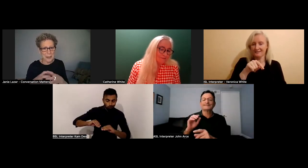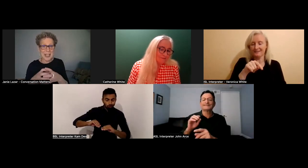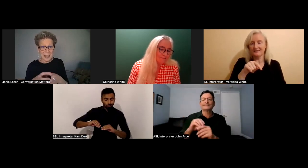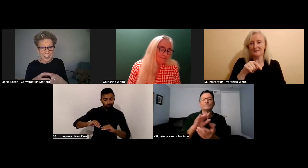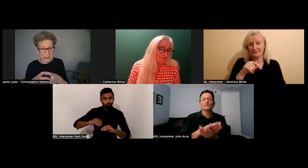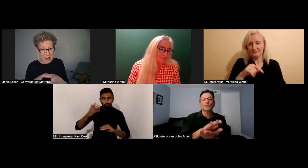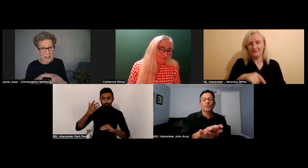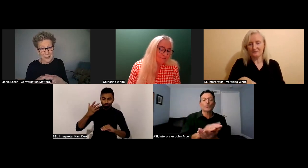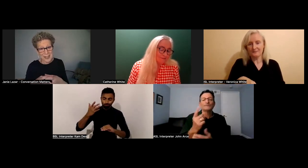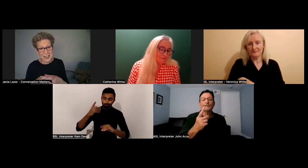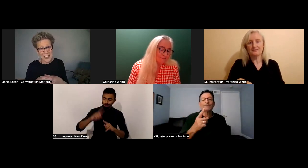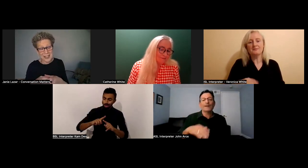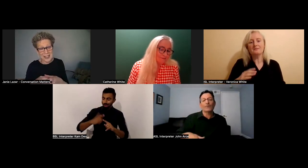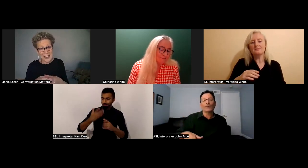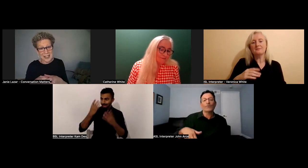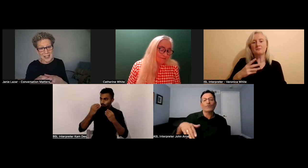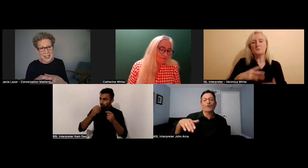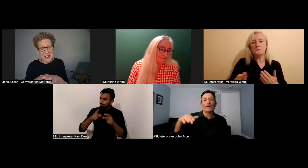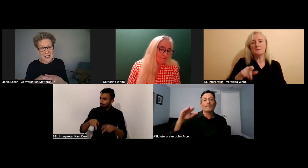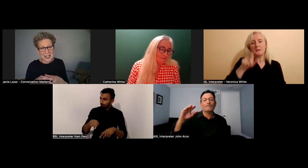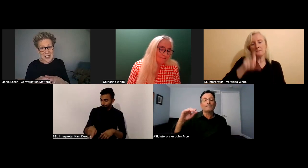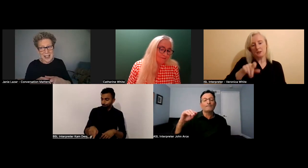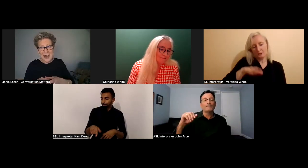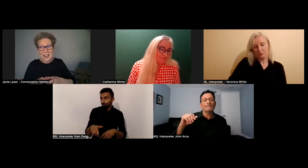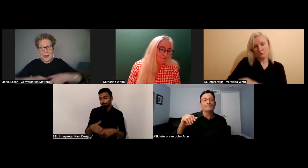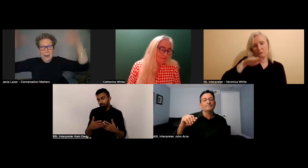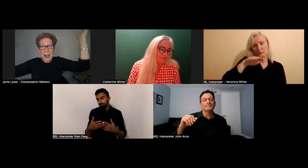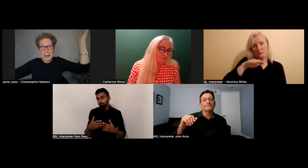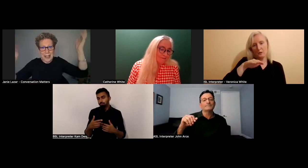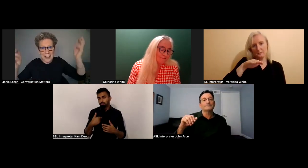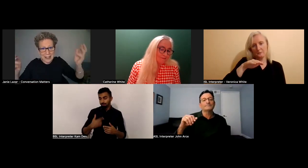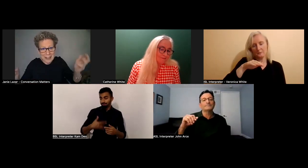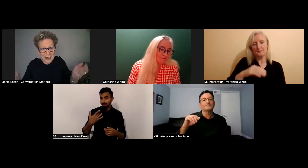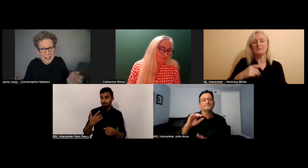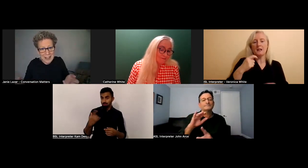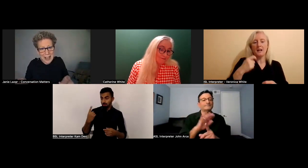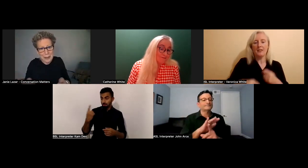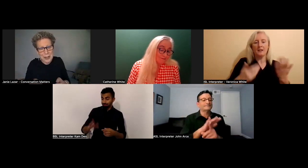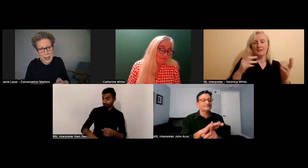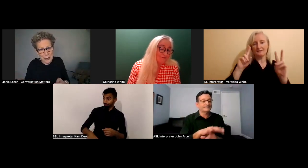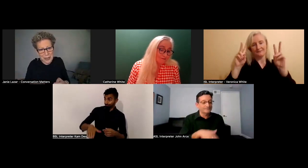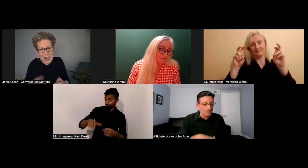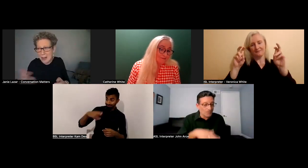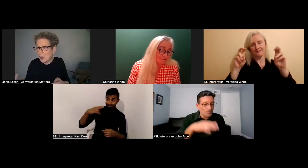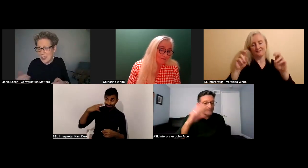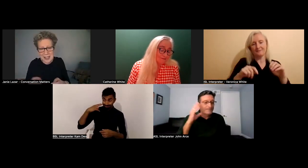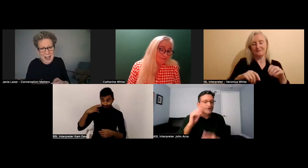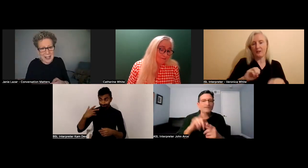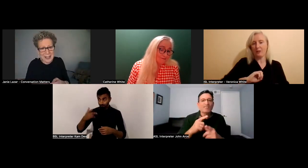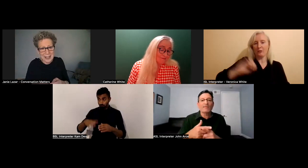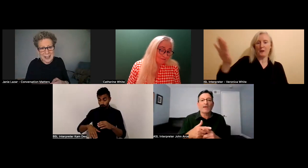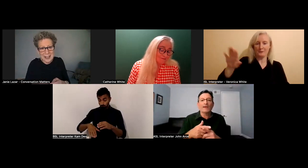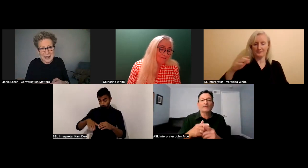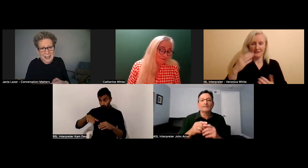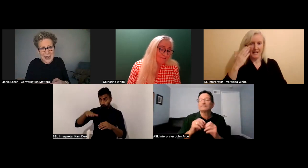within a particular environment is suddenly thrown out there. How do you cope with it? How do you